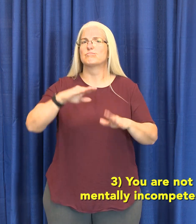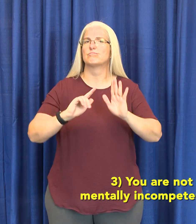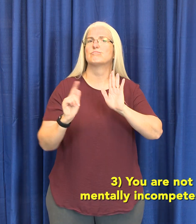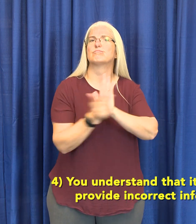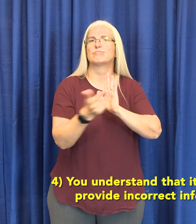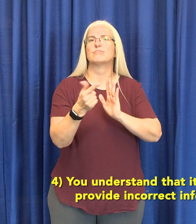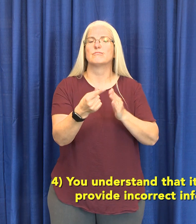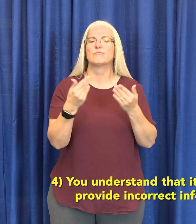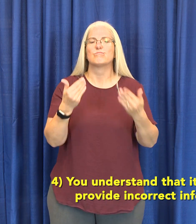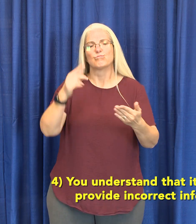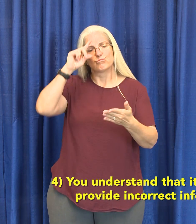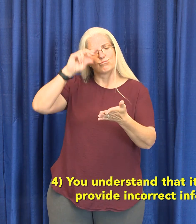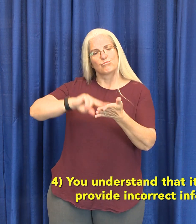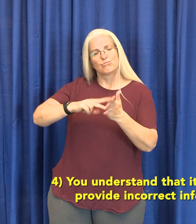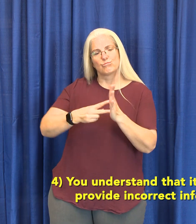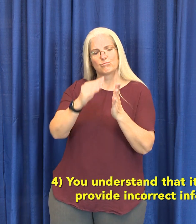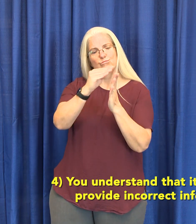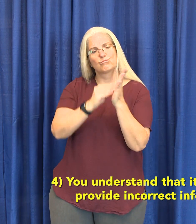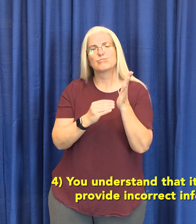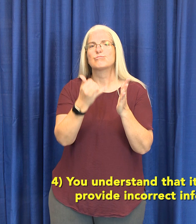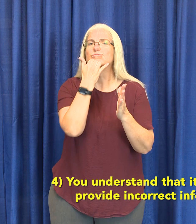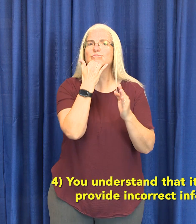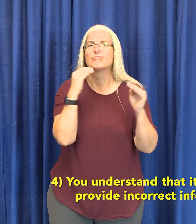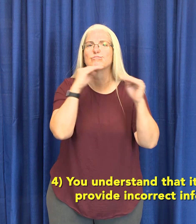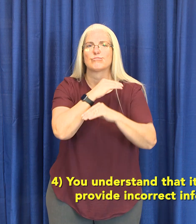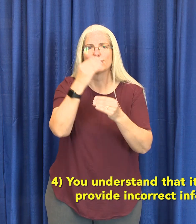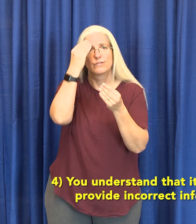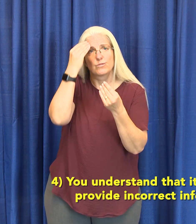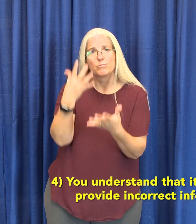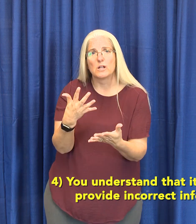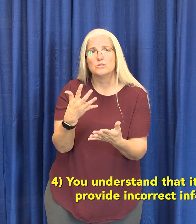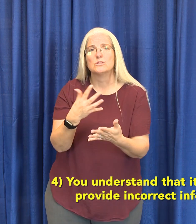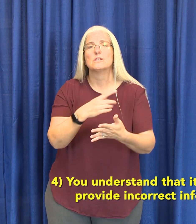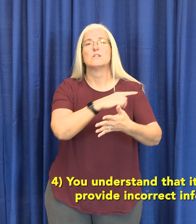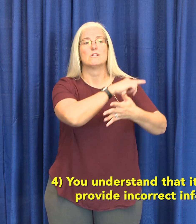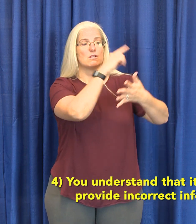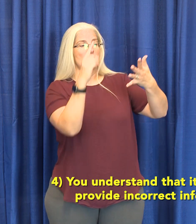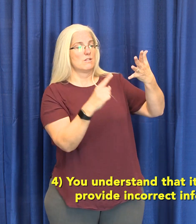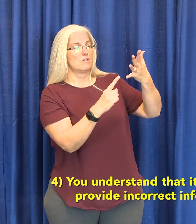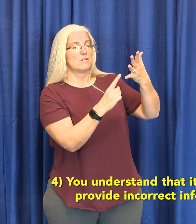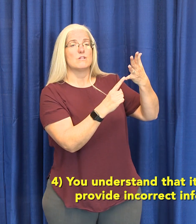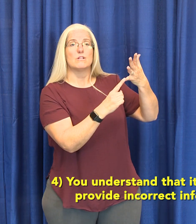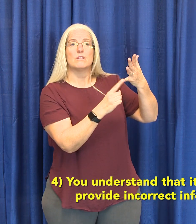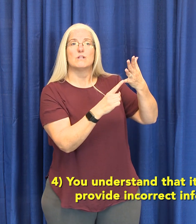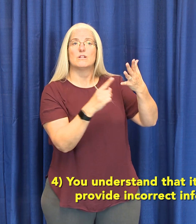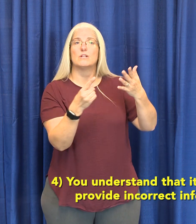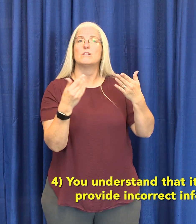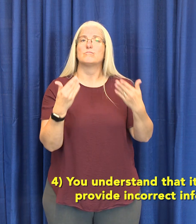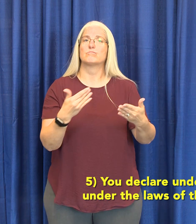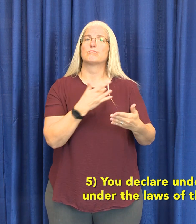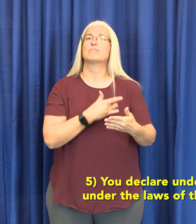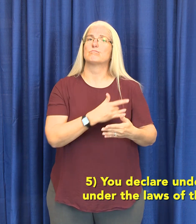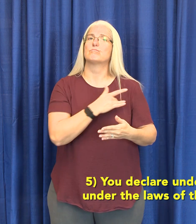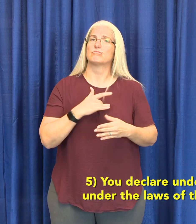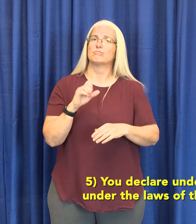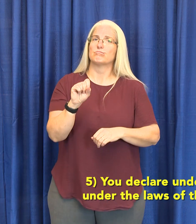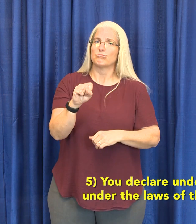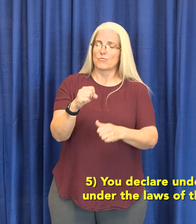4. You understand that it is a crime to intentionally provide incorrect information on this form. 5. You declare